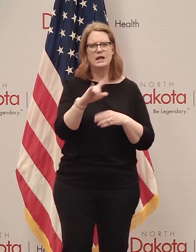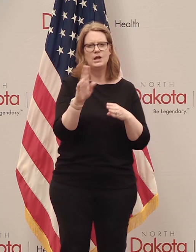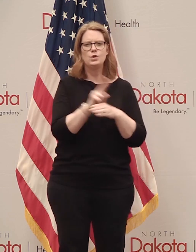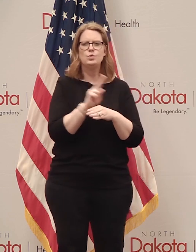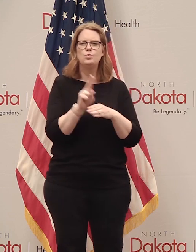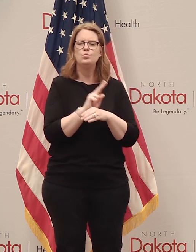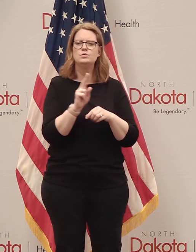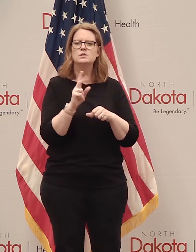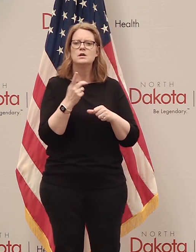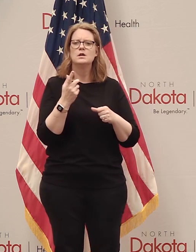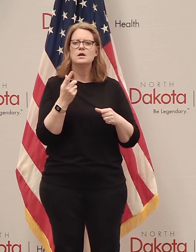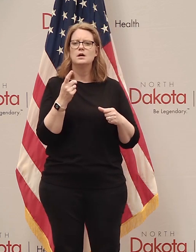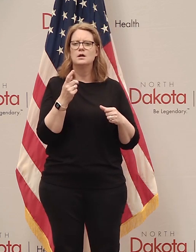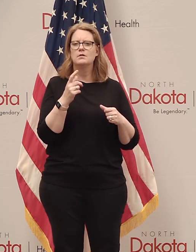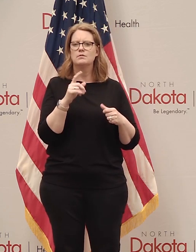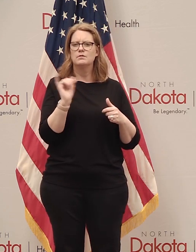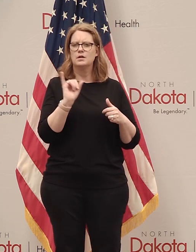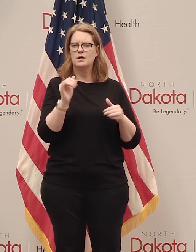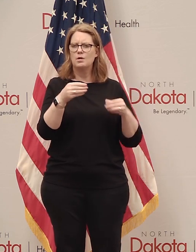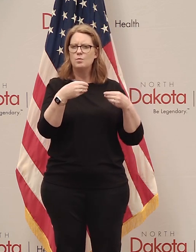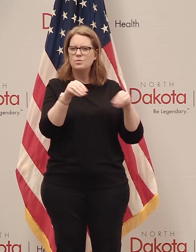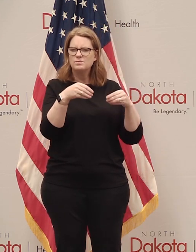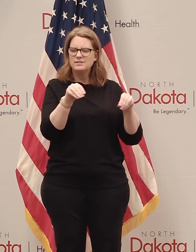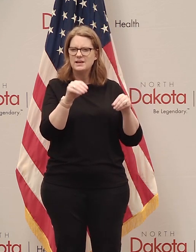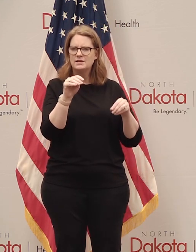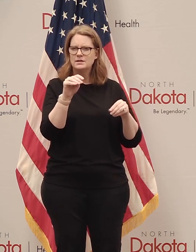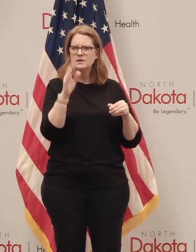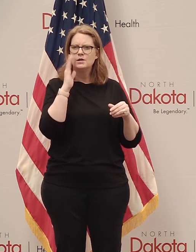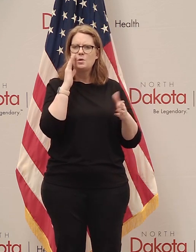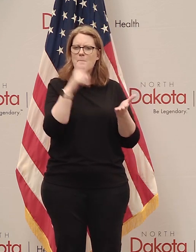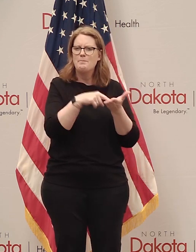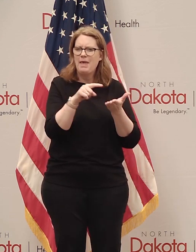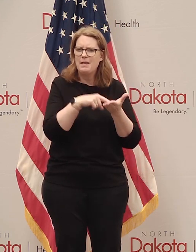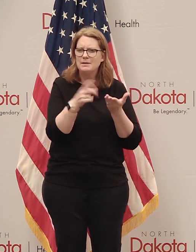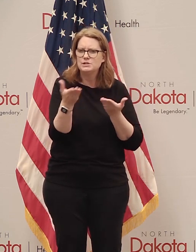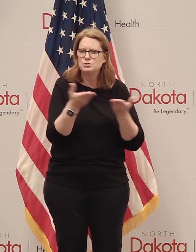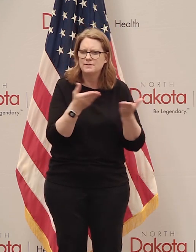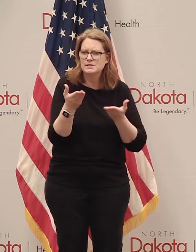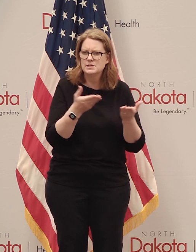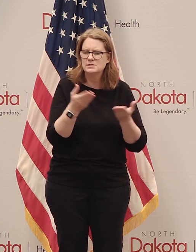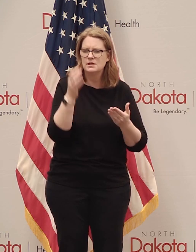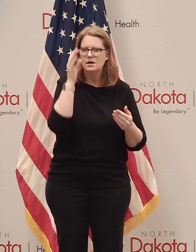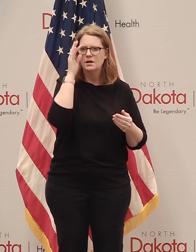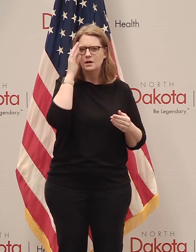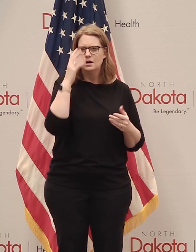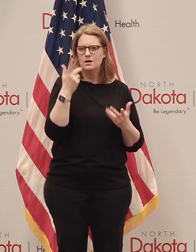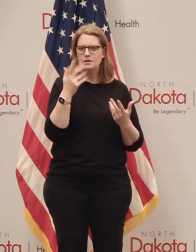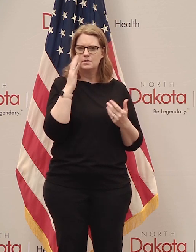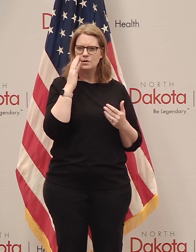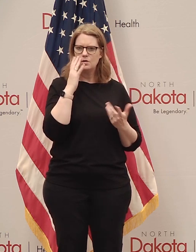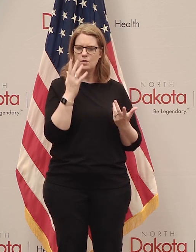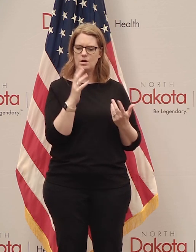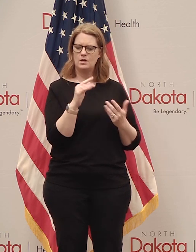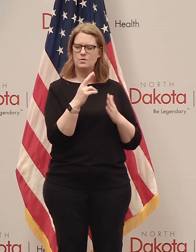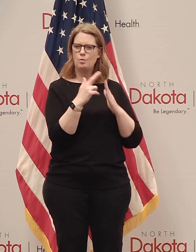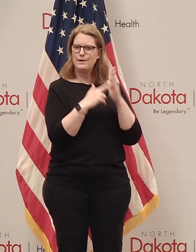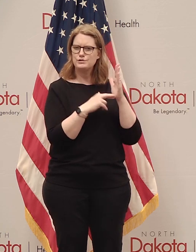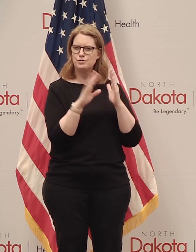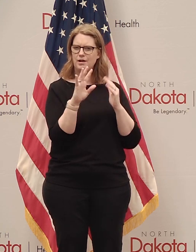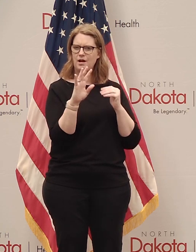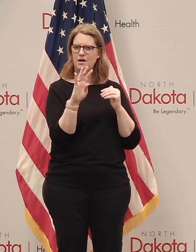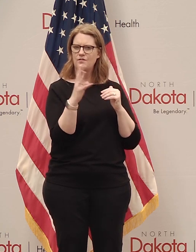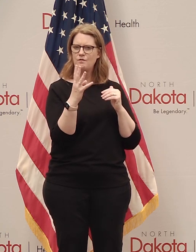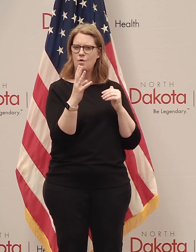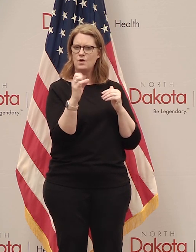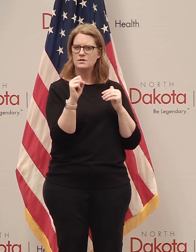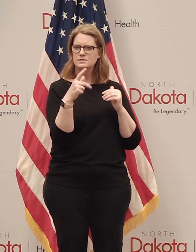as part of their retail, checkout for payment services. And as part of registering on ForceBase, people might list the